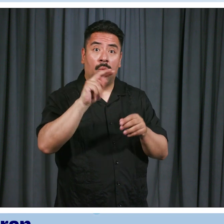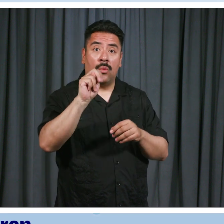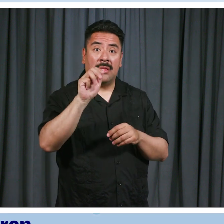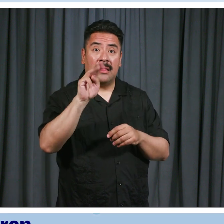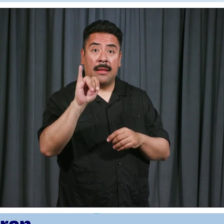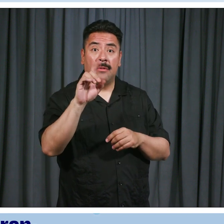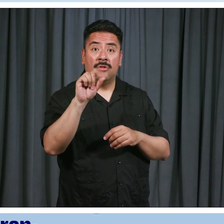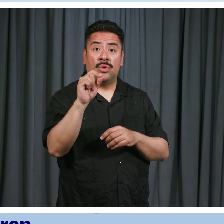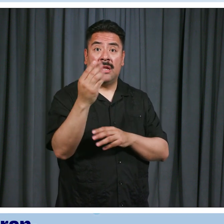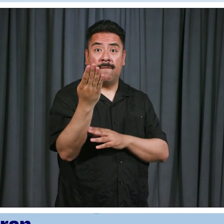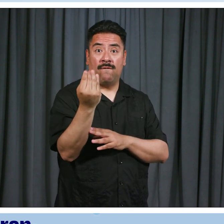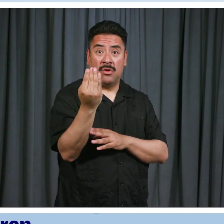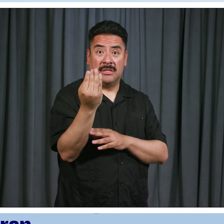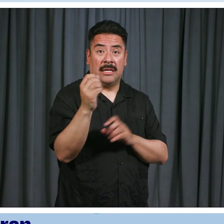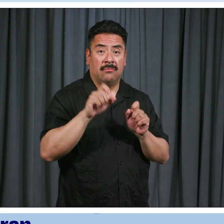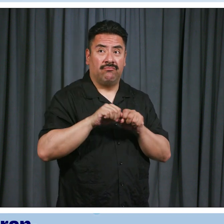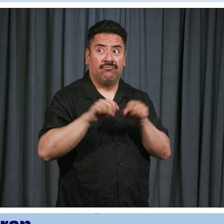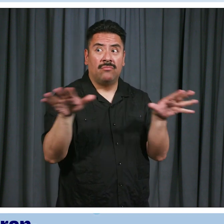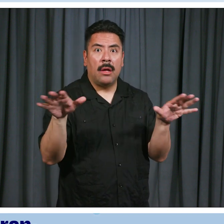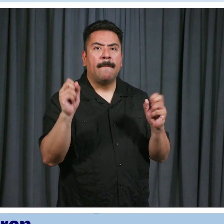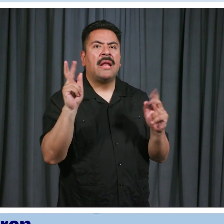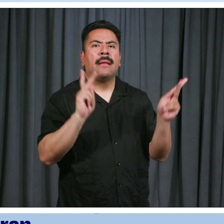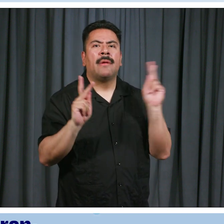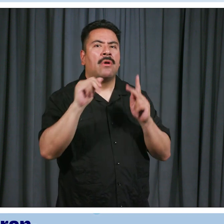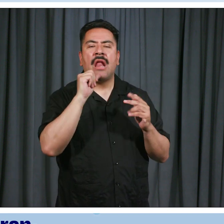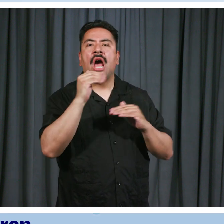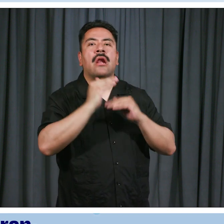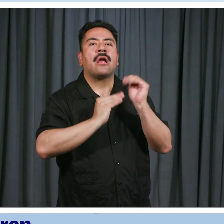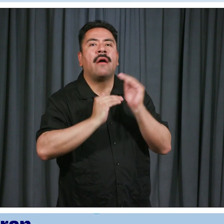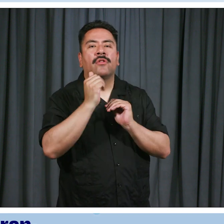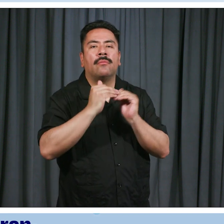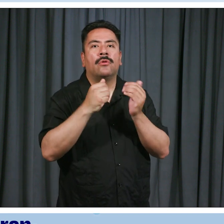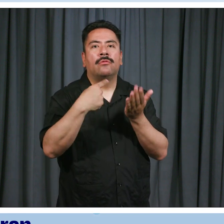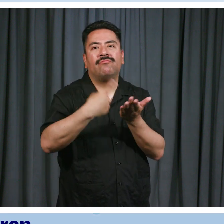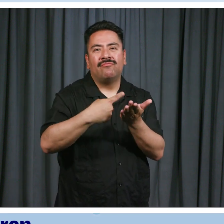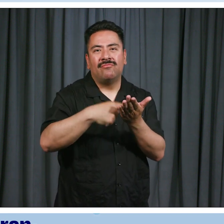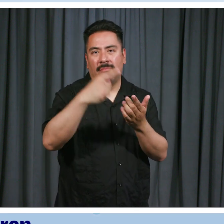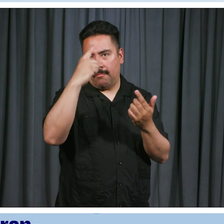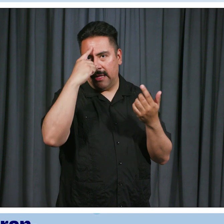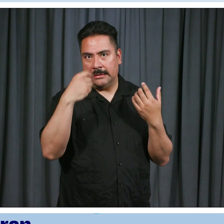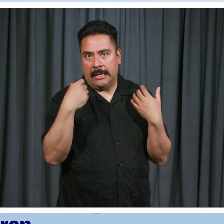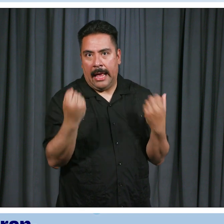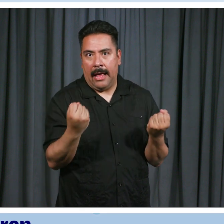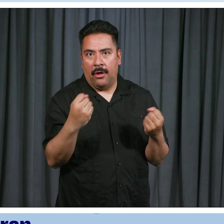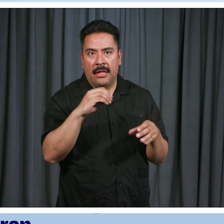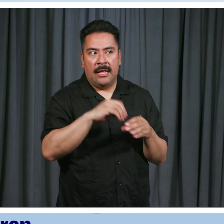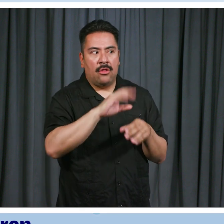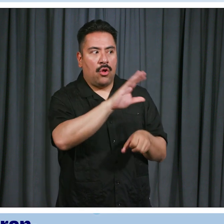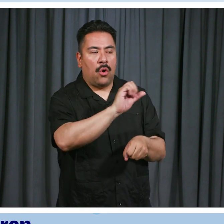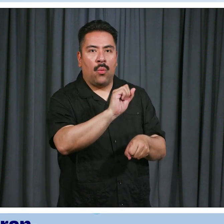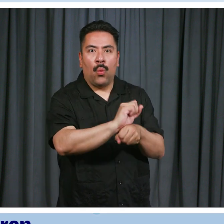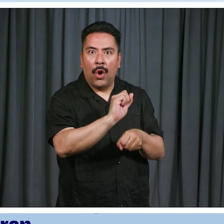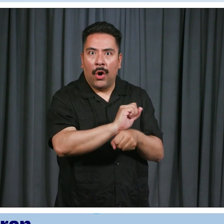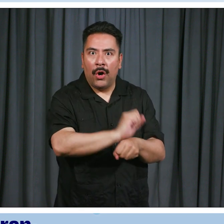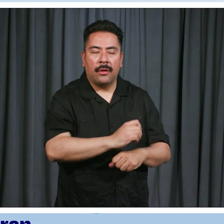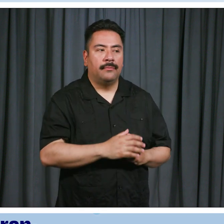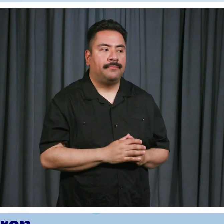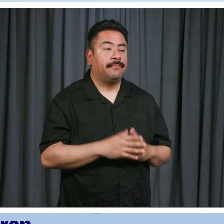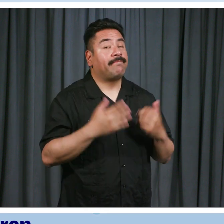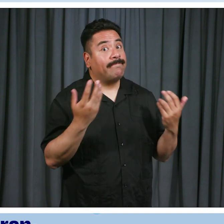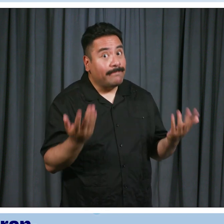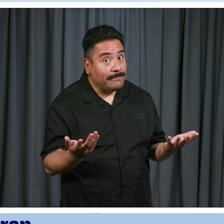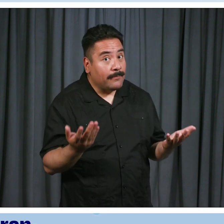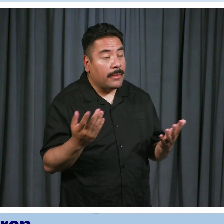in 2014, that a lot of people aren't comfortable talking about mental health at their place of employment. And